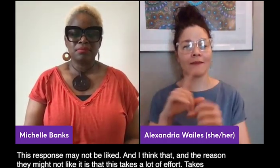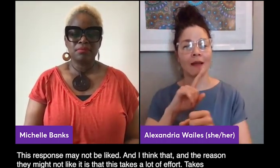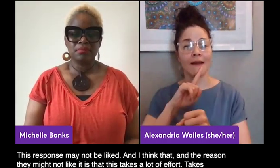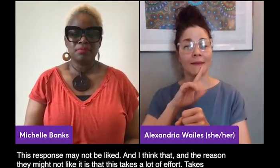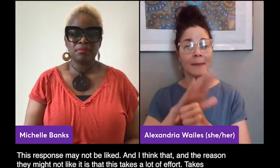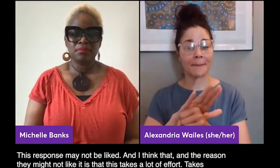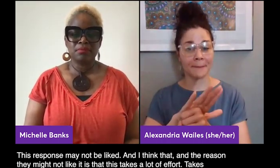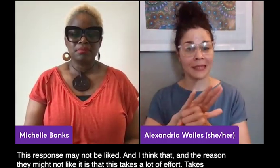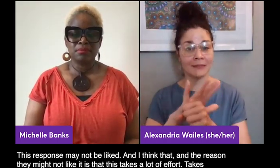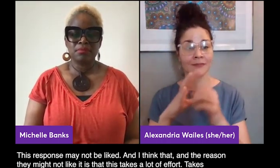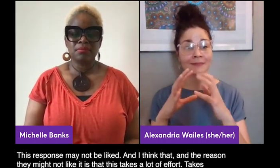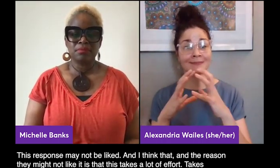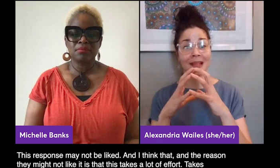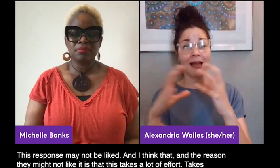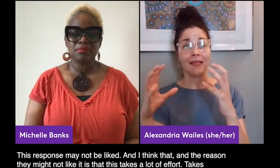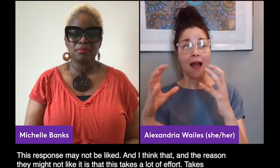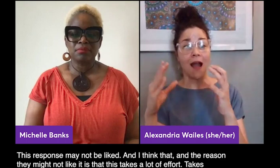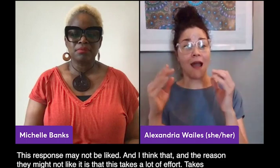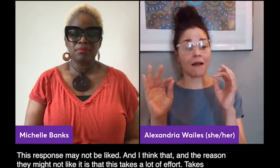deal of commitment,